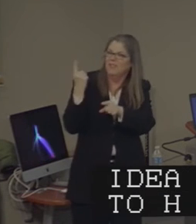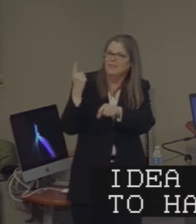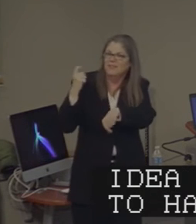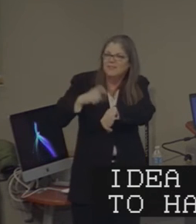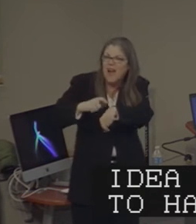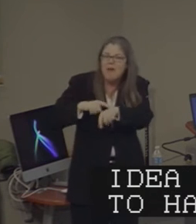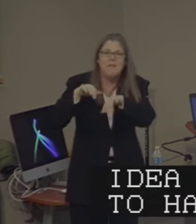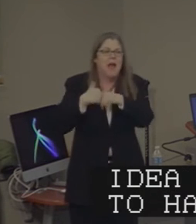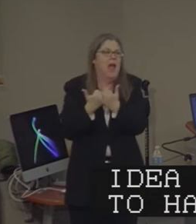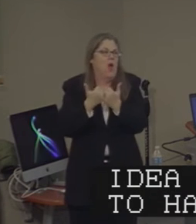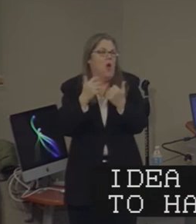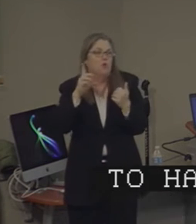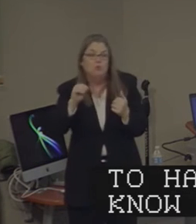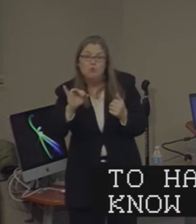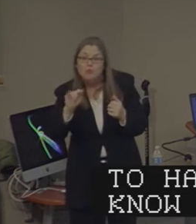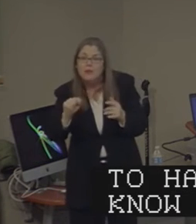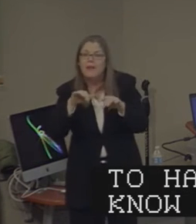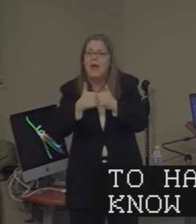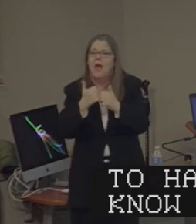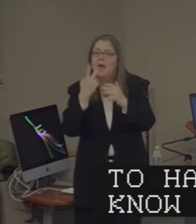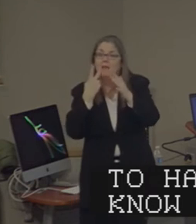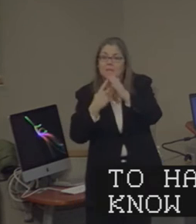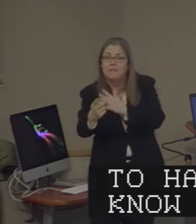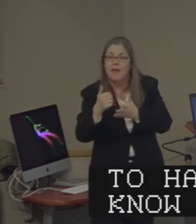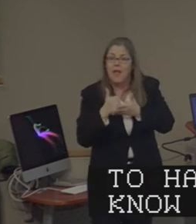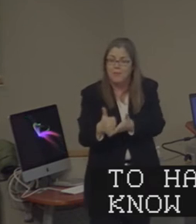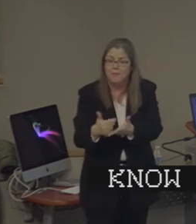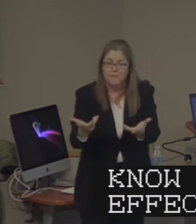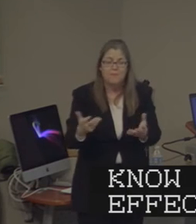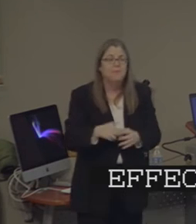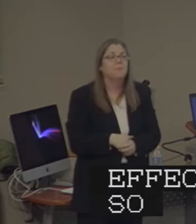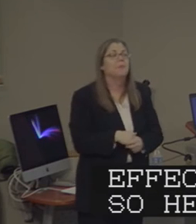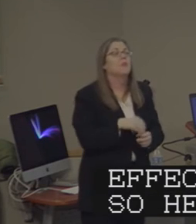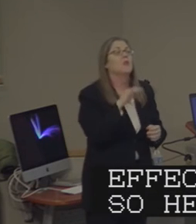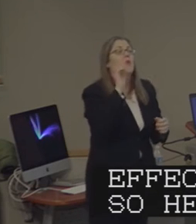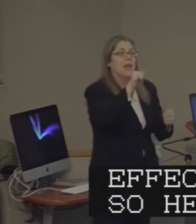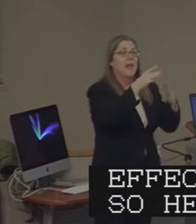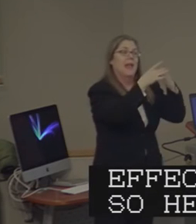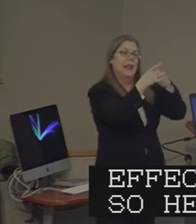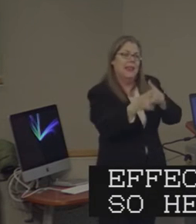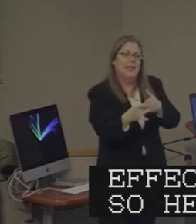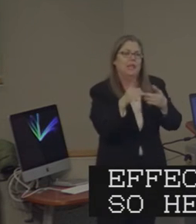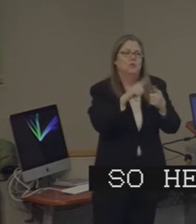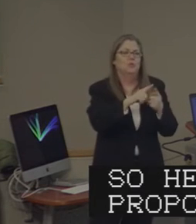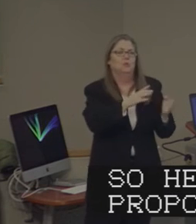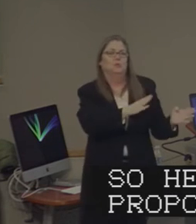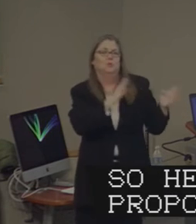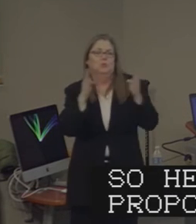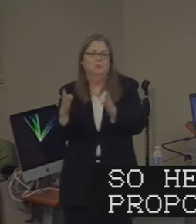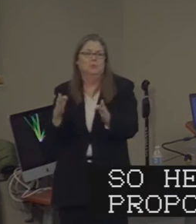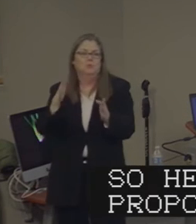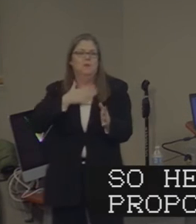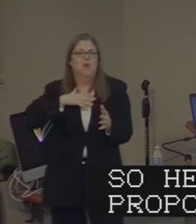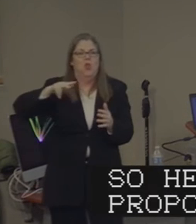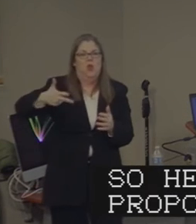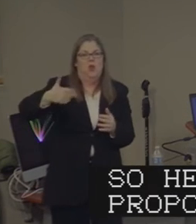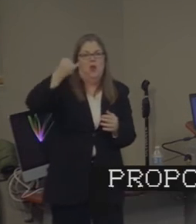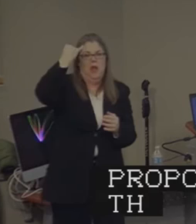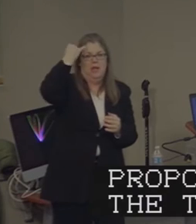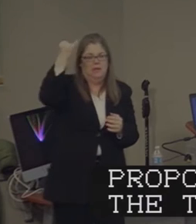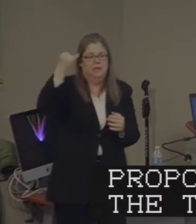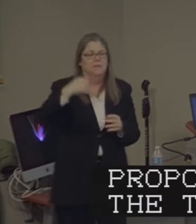So here I'm getting to my proposition number three, the two routes. One is the